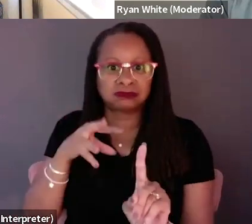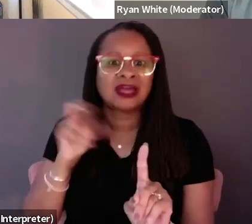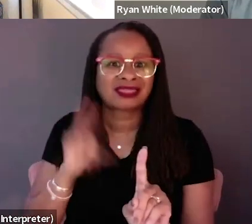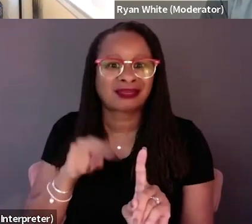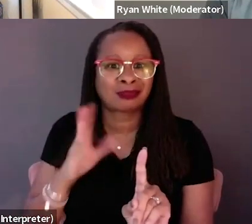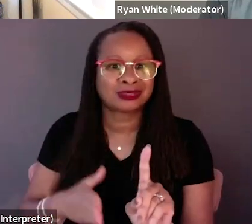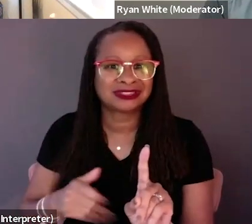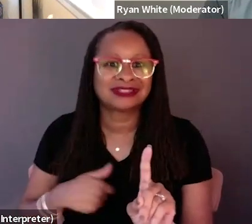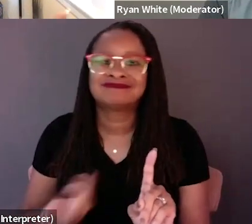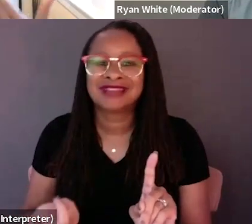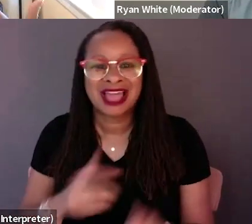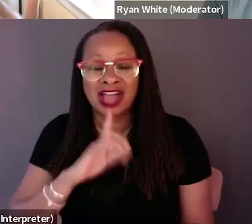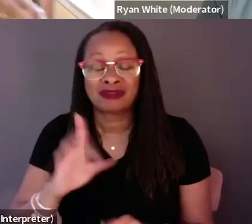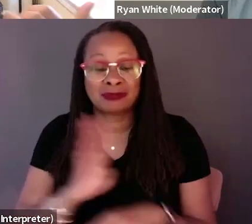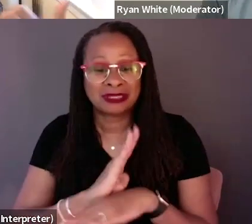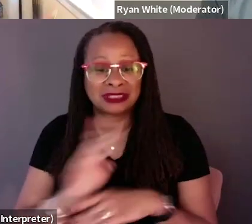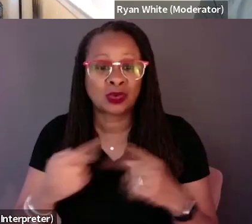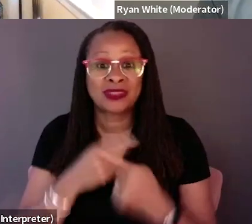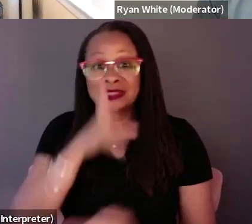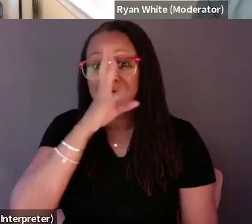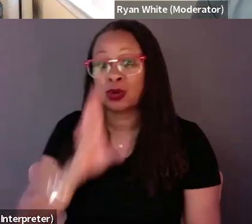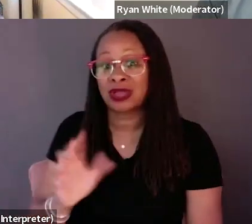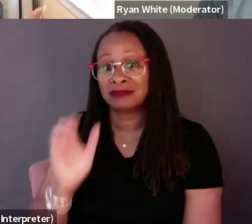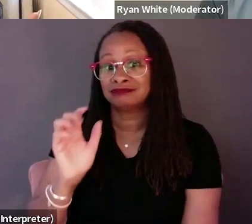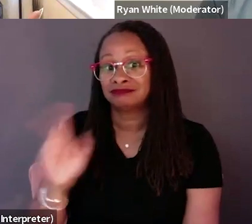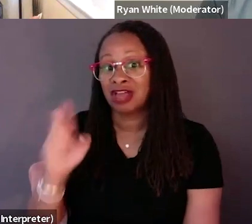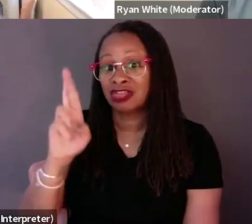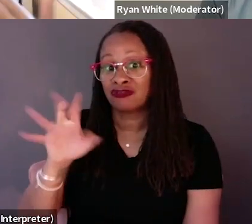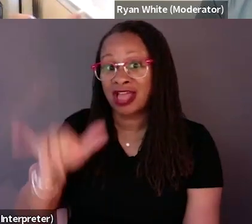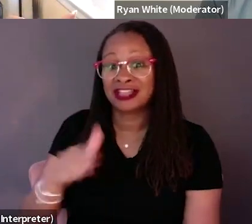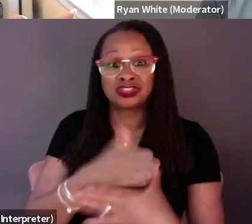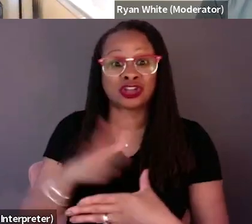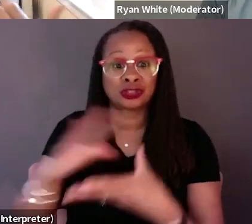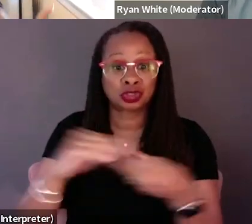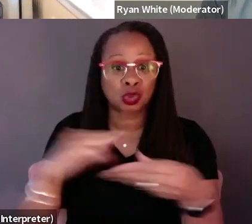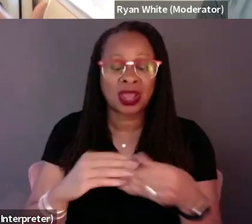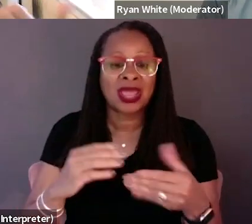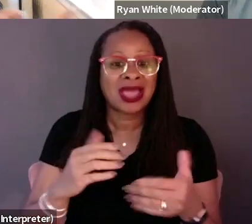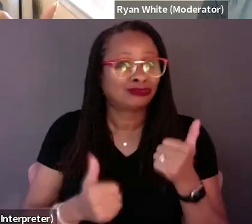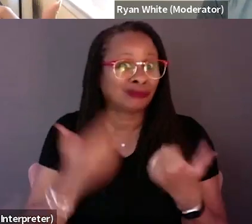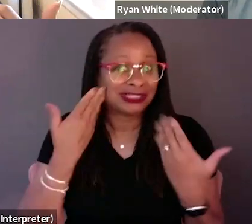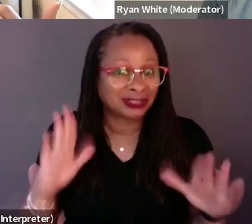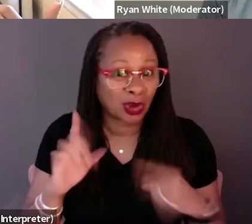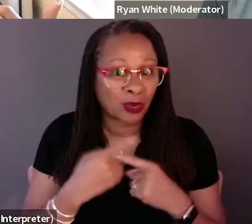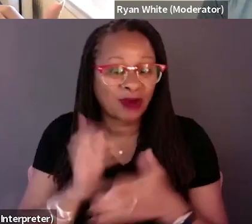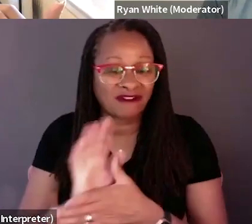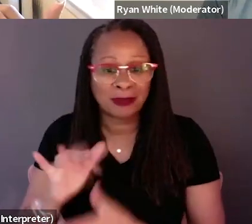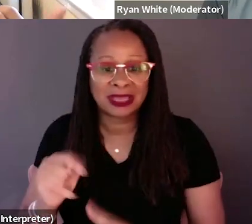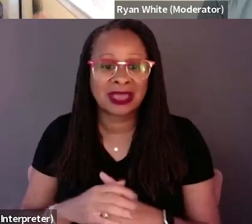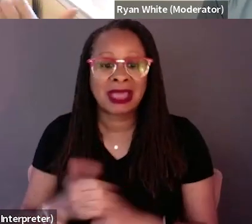much. And then actually when they spoke at that rally and told their story, which I didn't know when we were filming